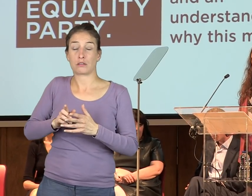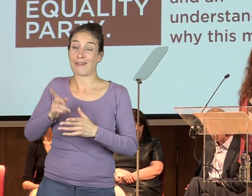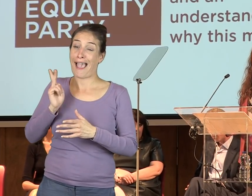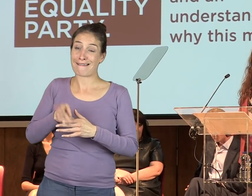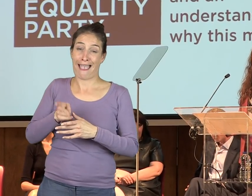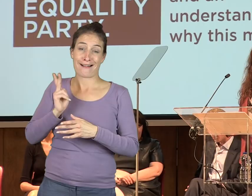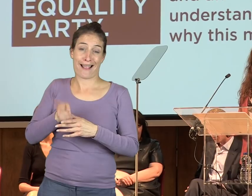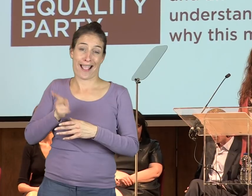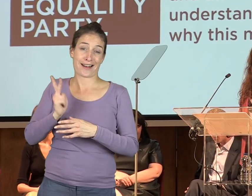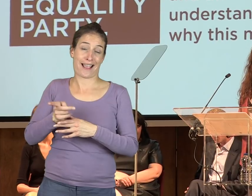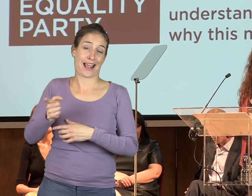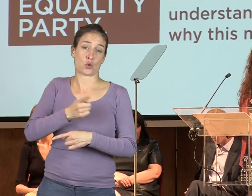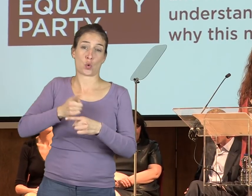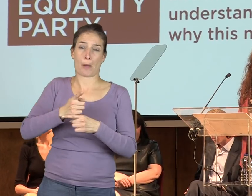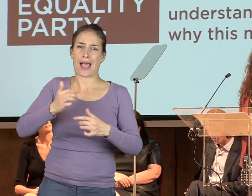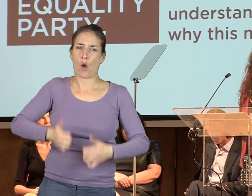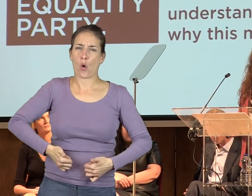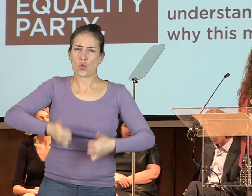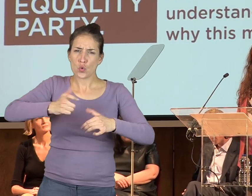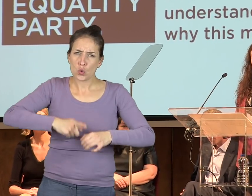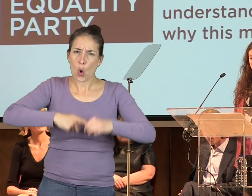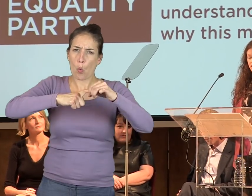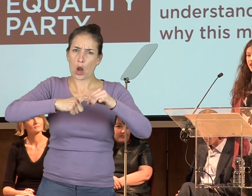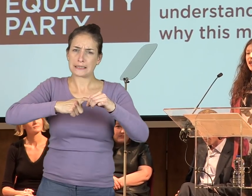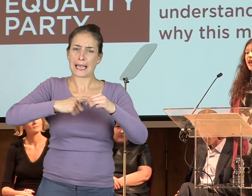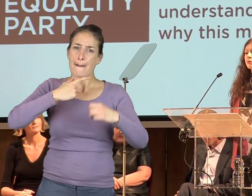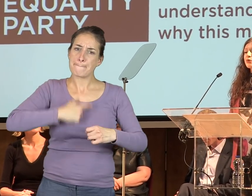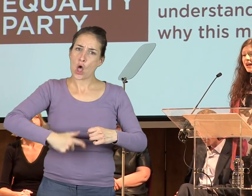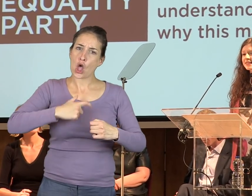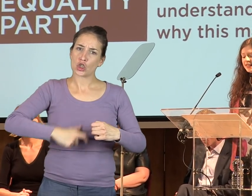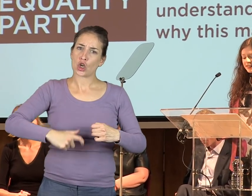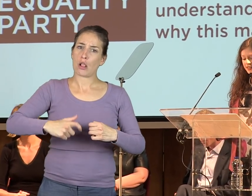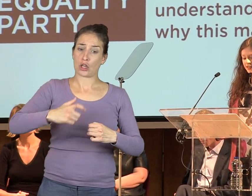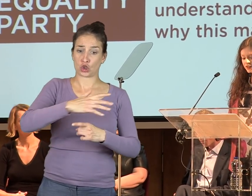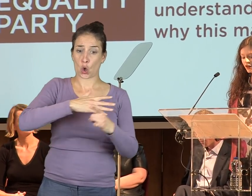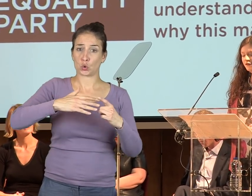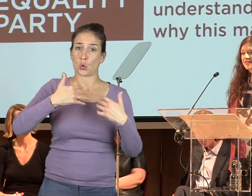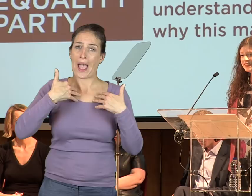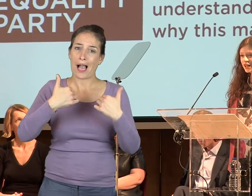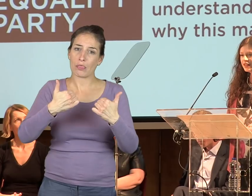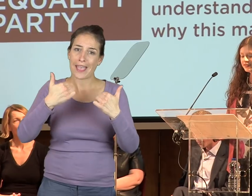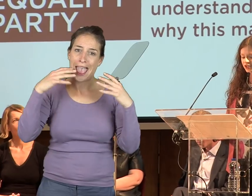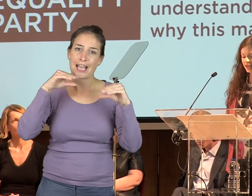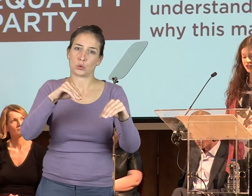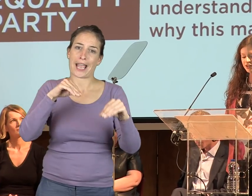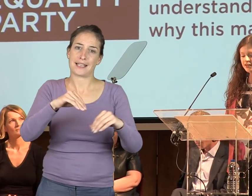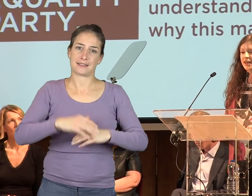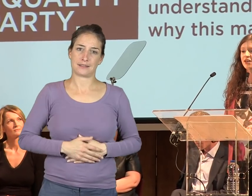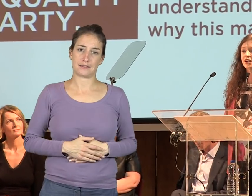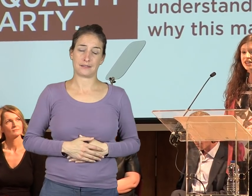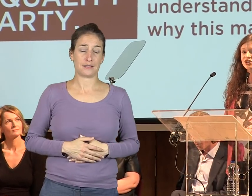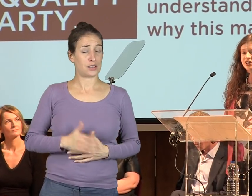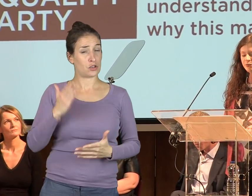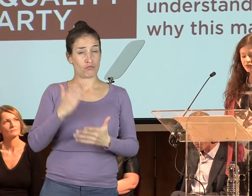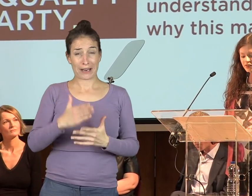lack of good quality, personal, social, and health education. A pressing need for serious education